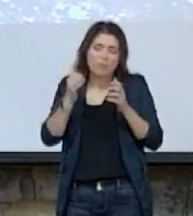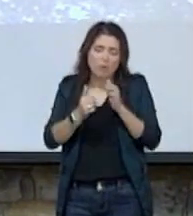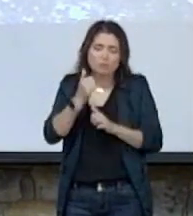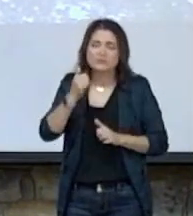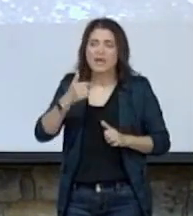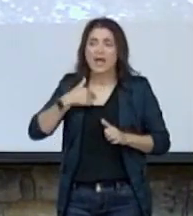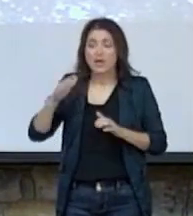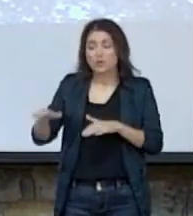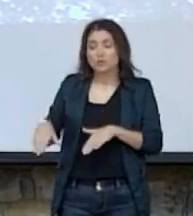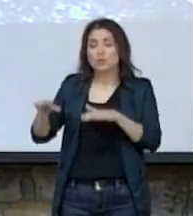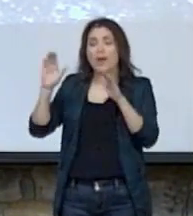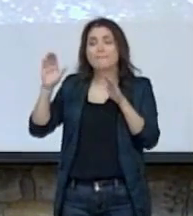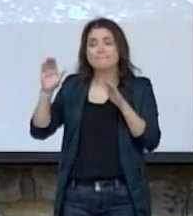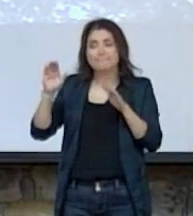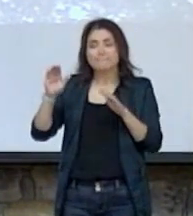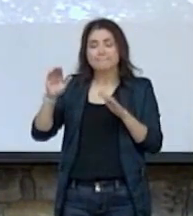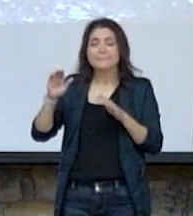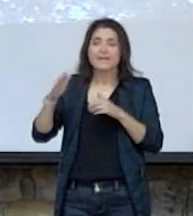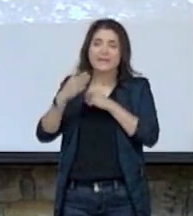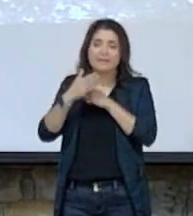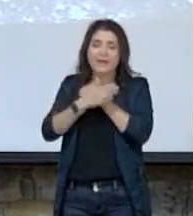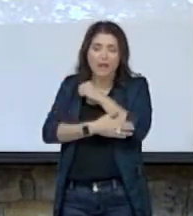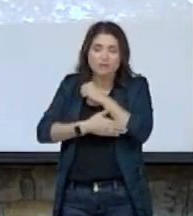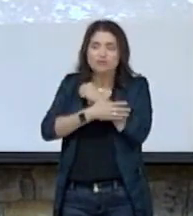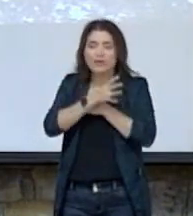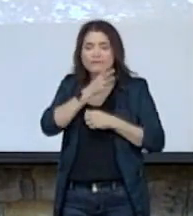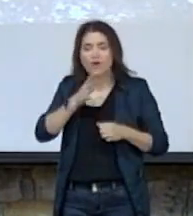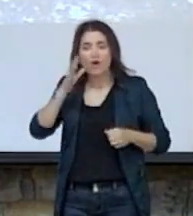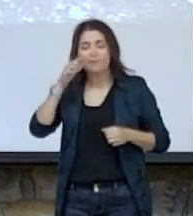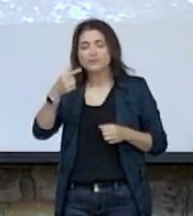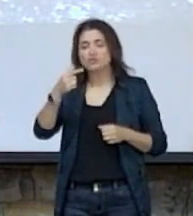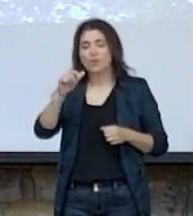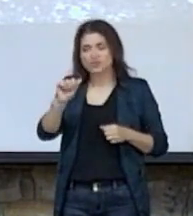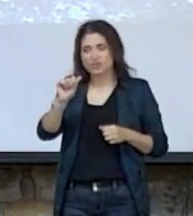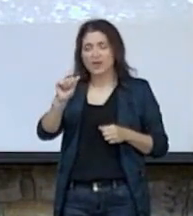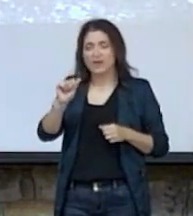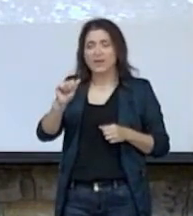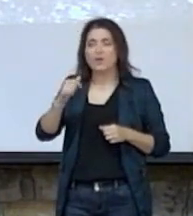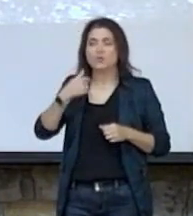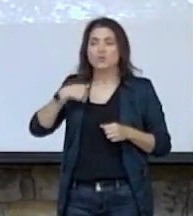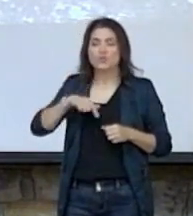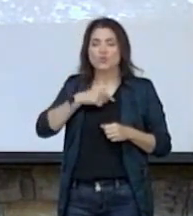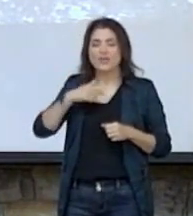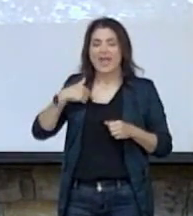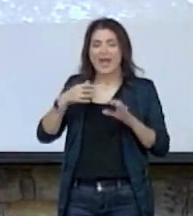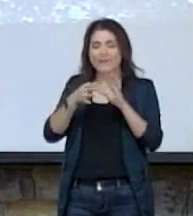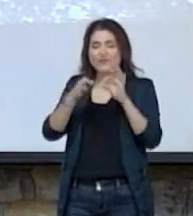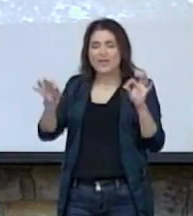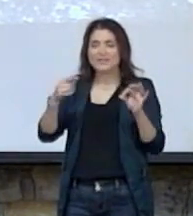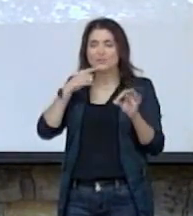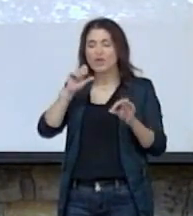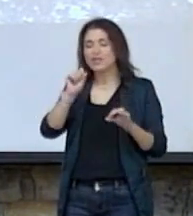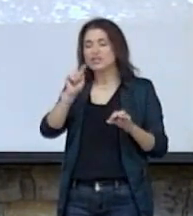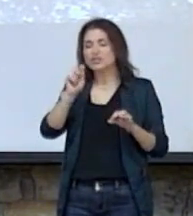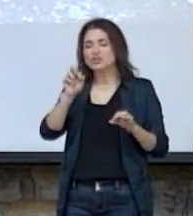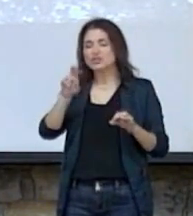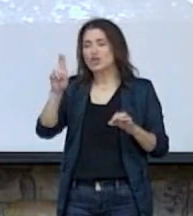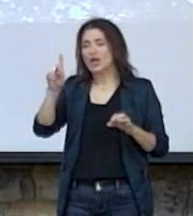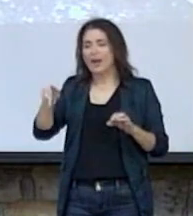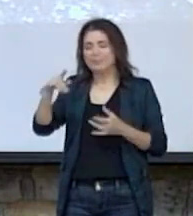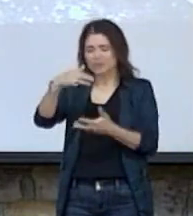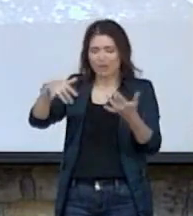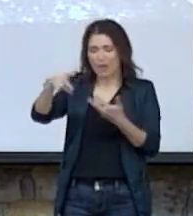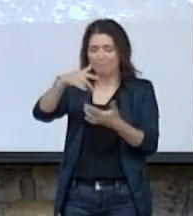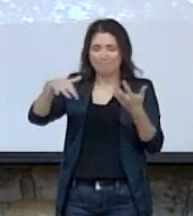Georgia. And we used to have this phrase as a kid. We'd go around and say, I'm going to go stir something up. Usually it meant we were going to get into some trouble, and we